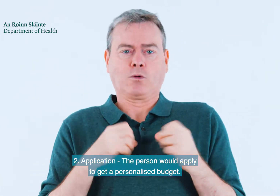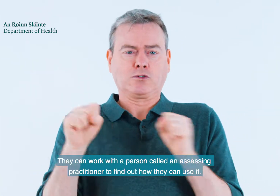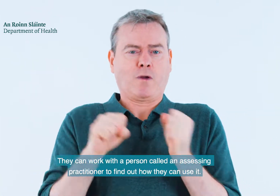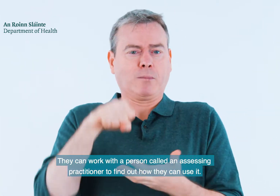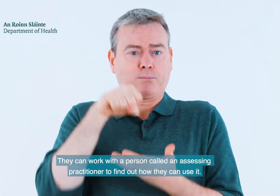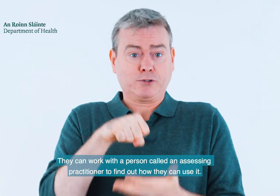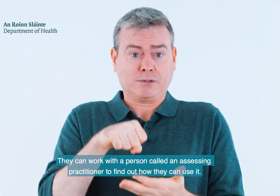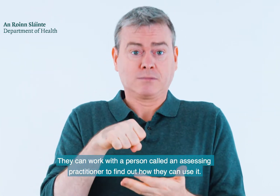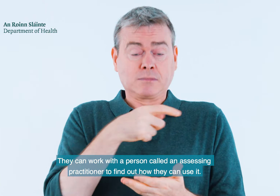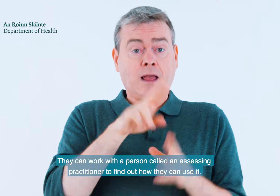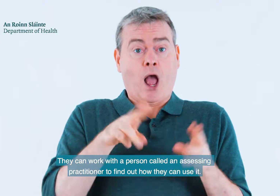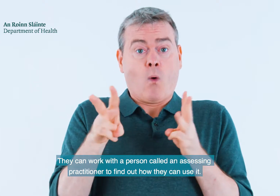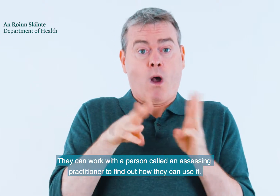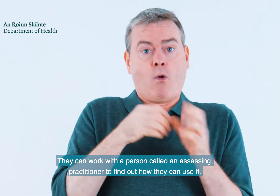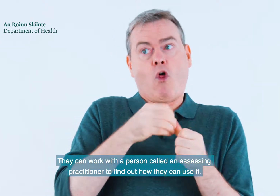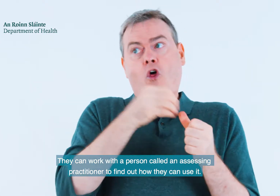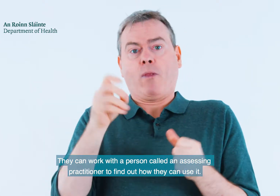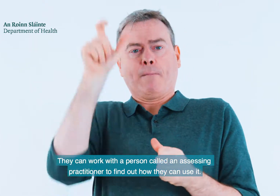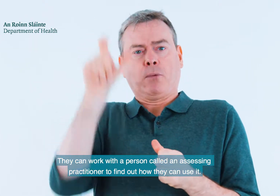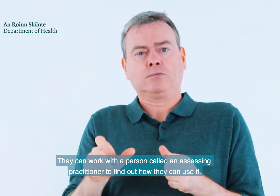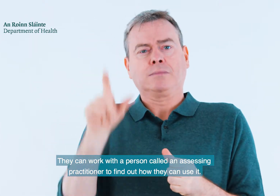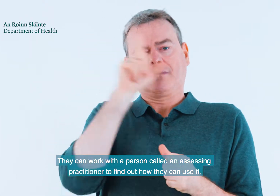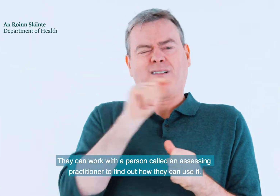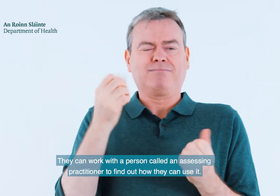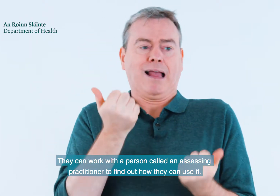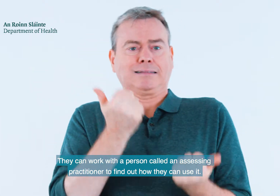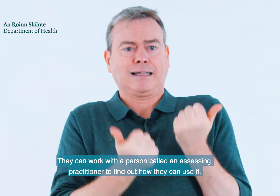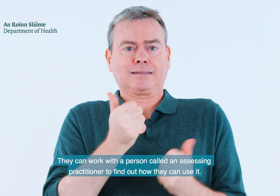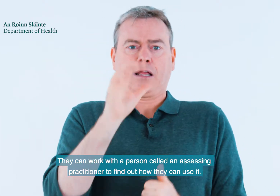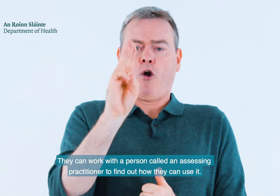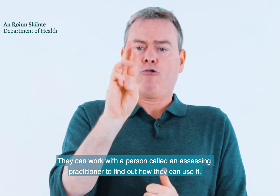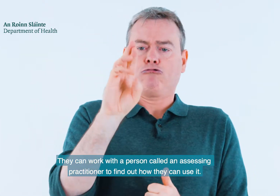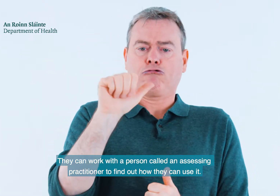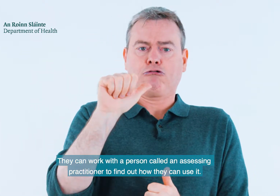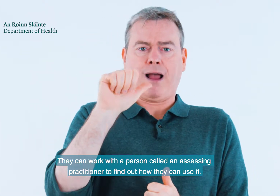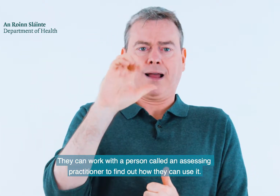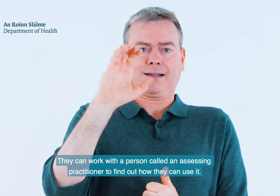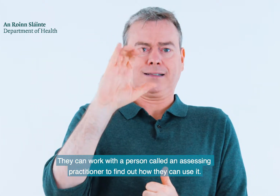They can work with a person called an assessing practitioner to find out how they can use it.